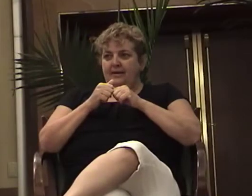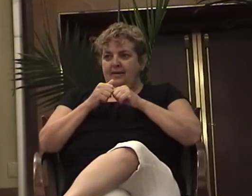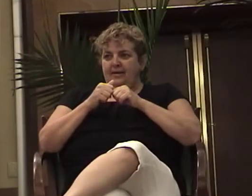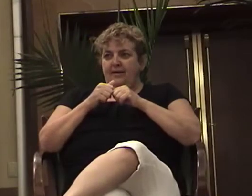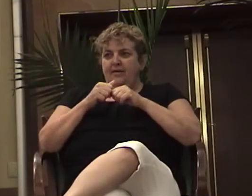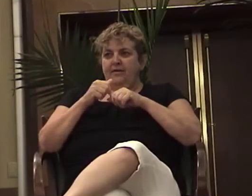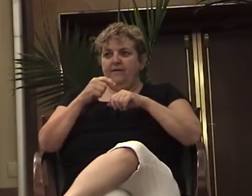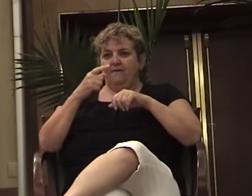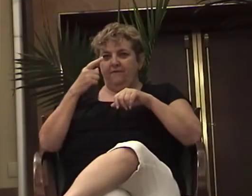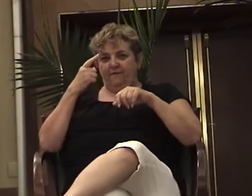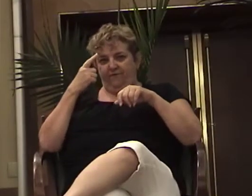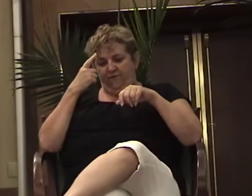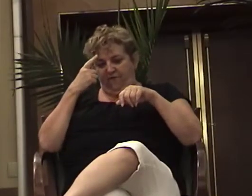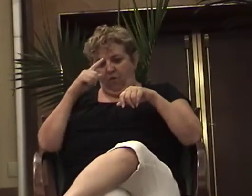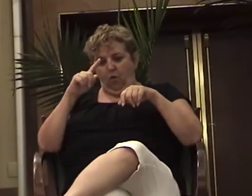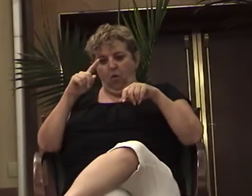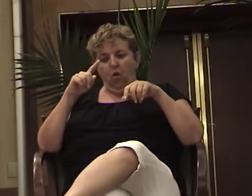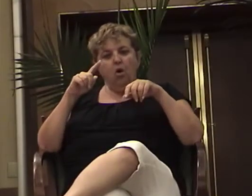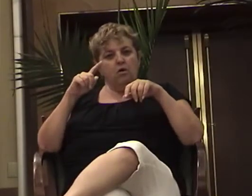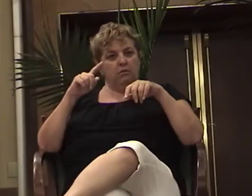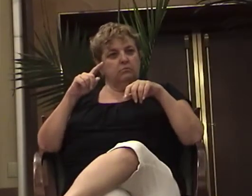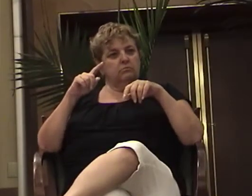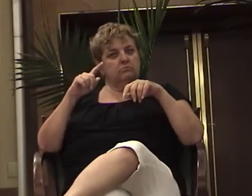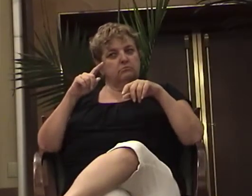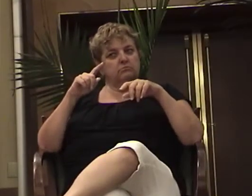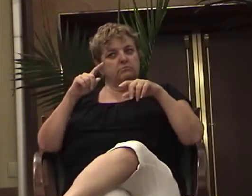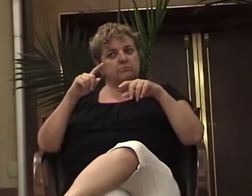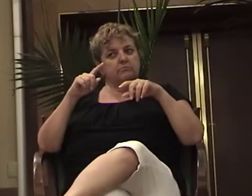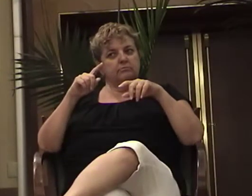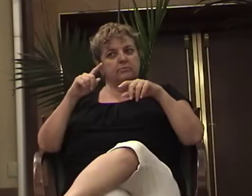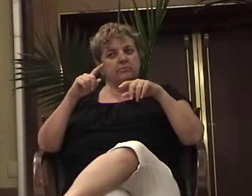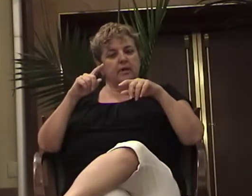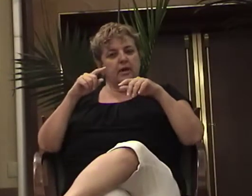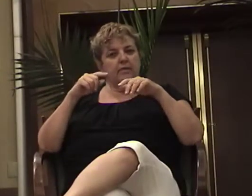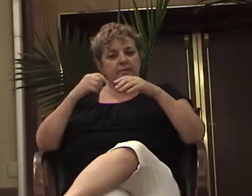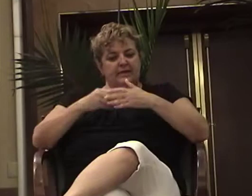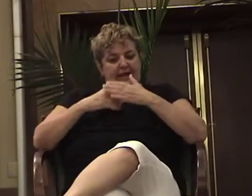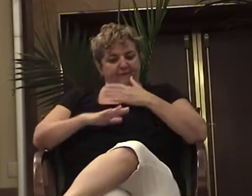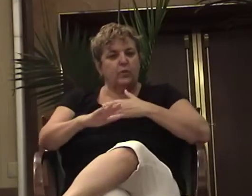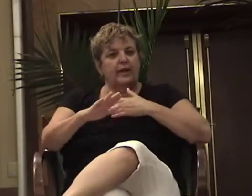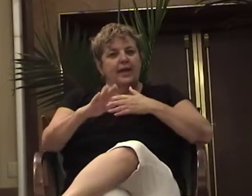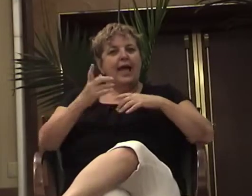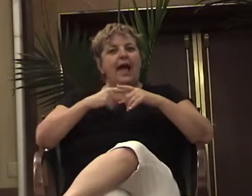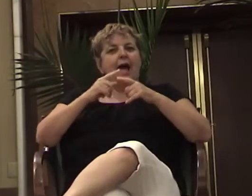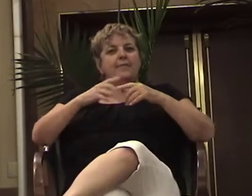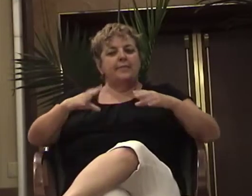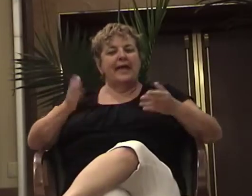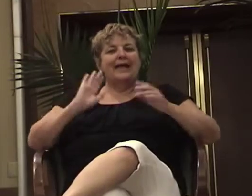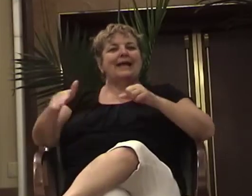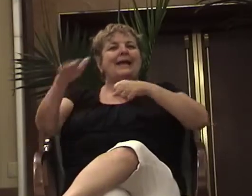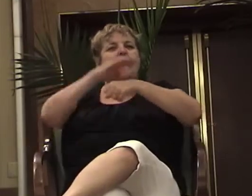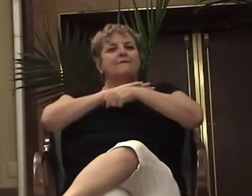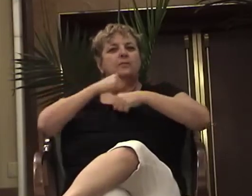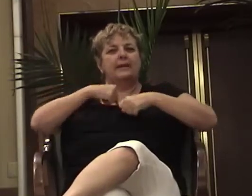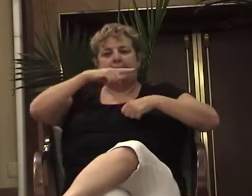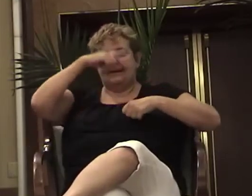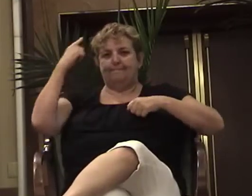over you so that you can't see the child. And they came and they got my baby, and when they took her out, I saw her